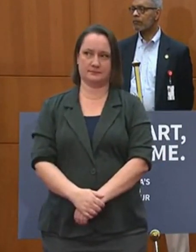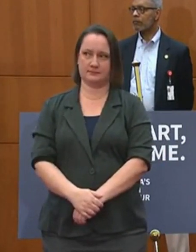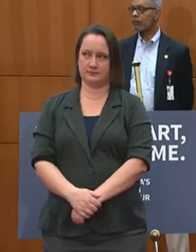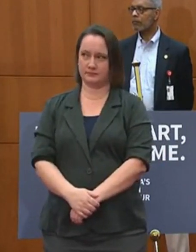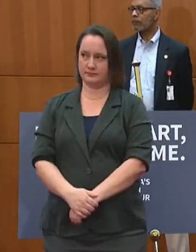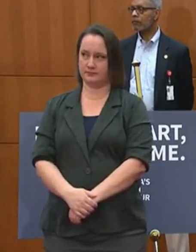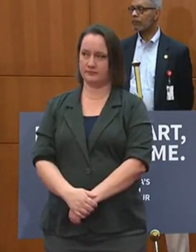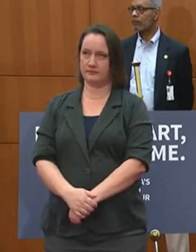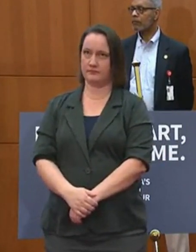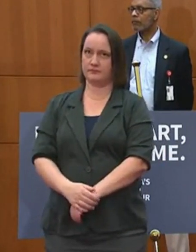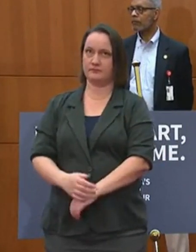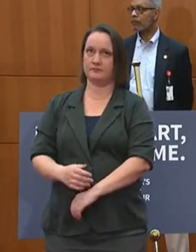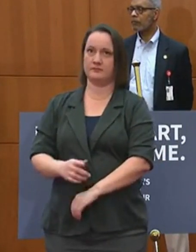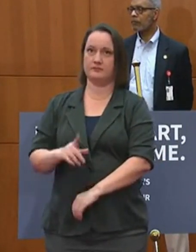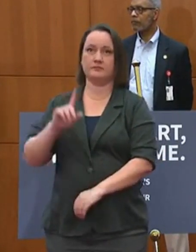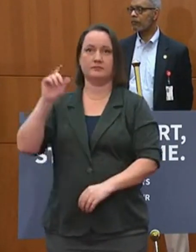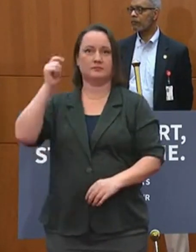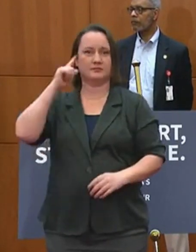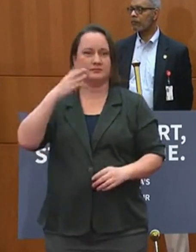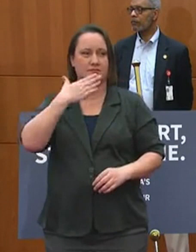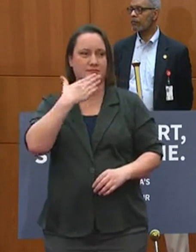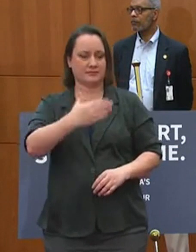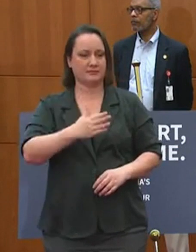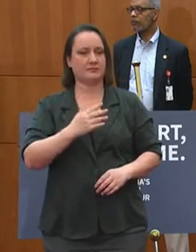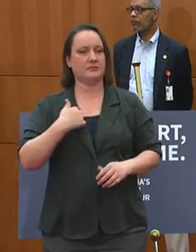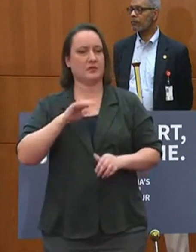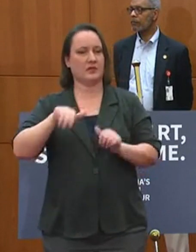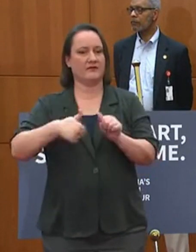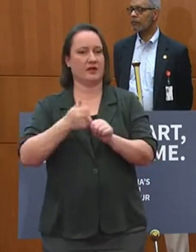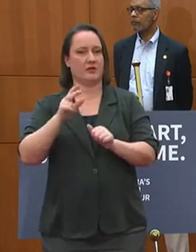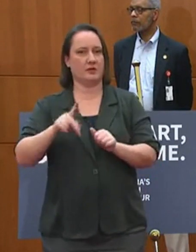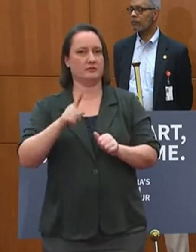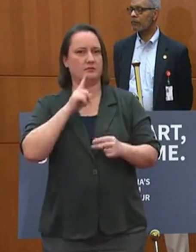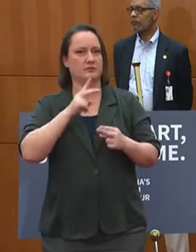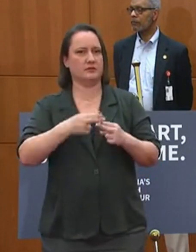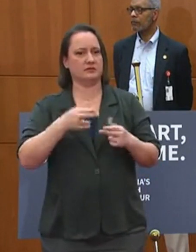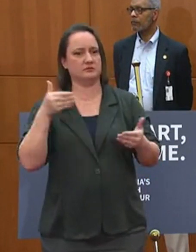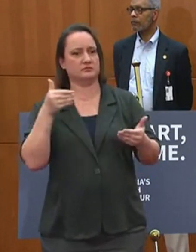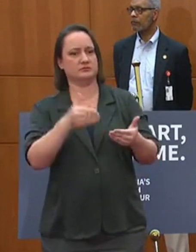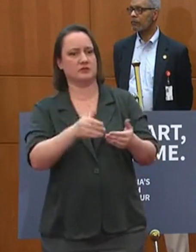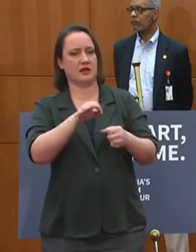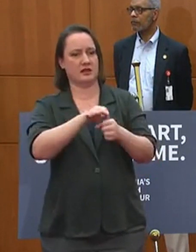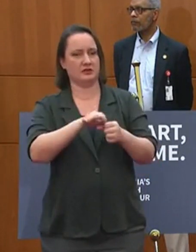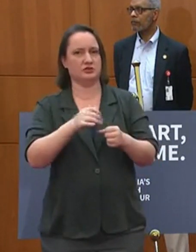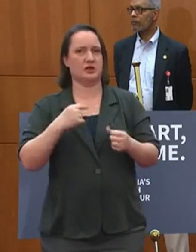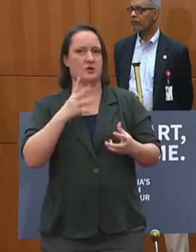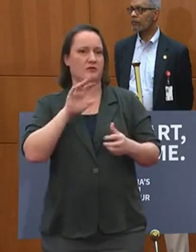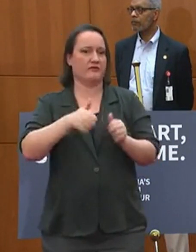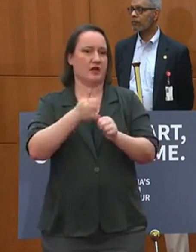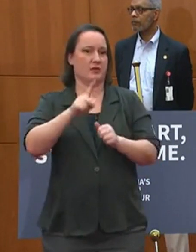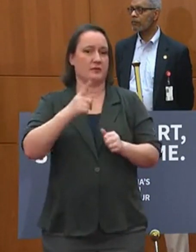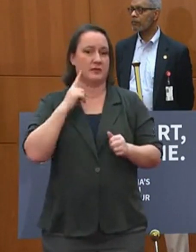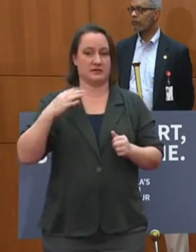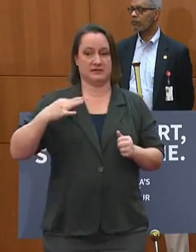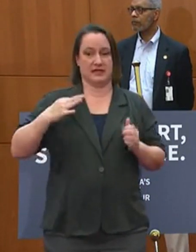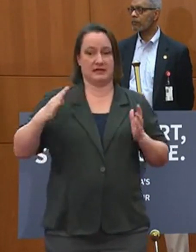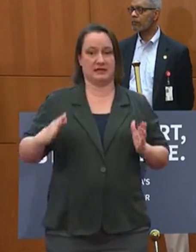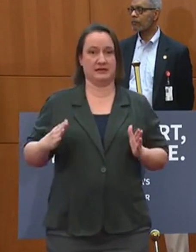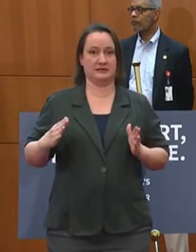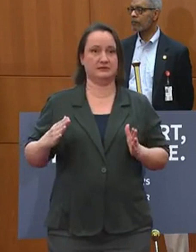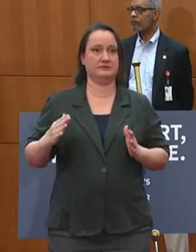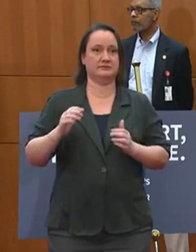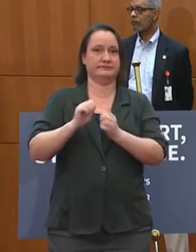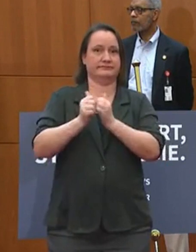Herald Courier. Yes, thank you. Governor, I wanted to follow up. You mentioned the upcoming elections. I wanted to follow up on that because candidates obviously cannot